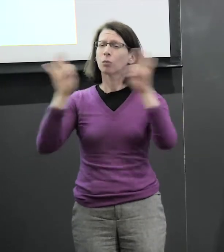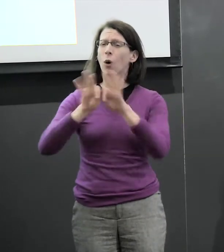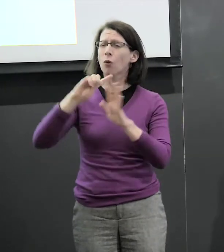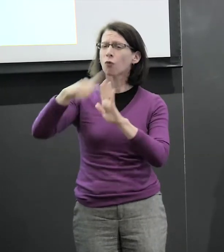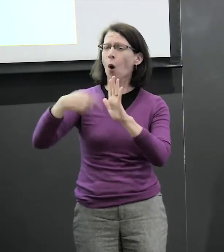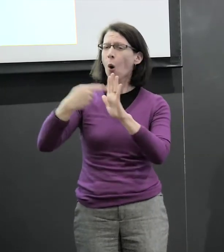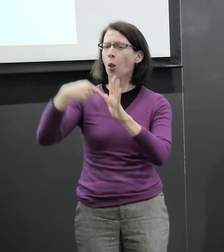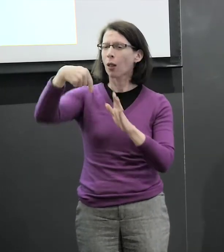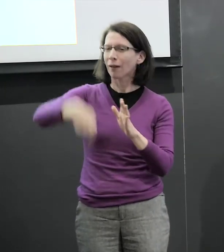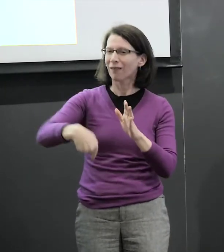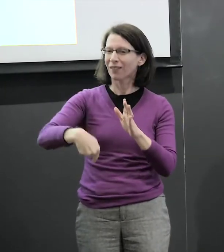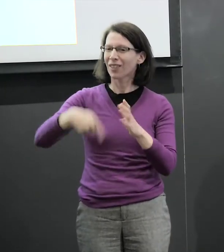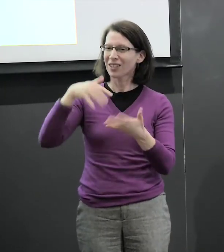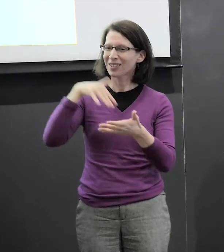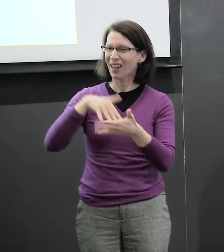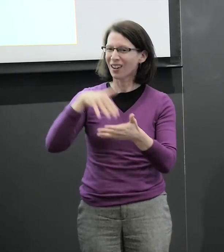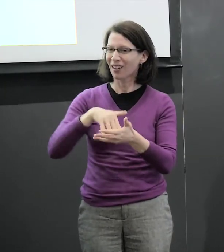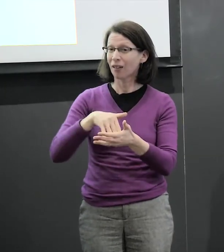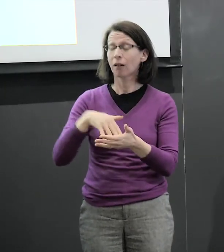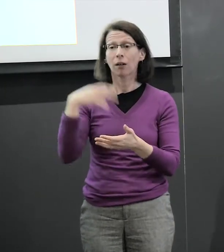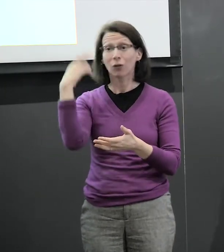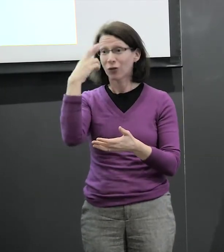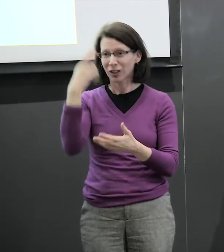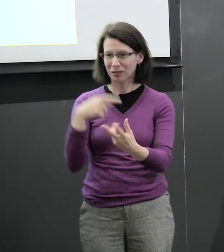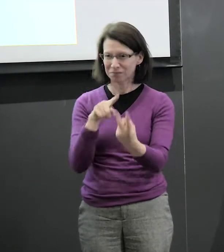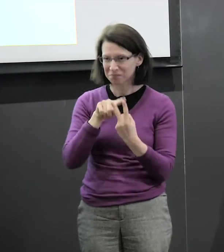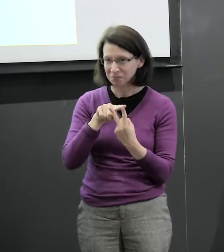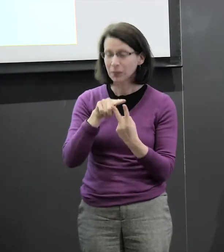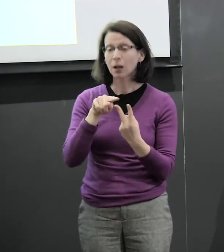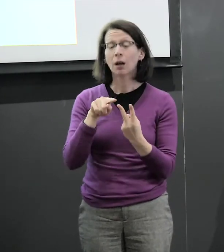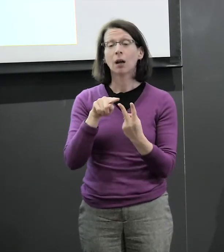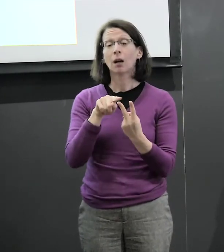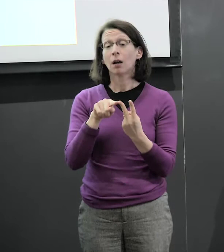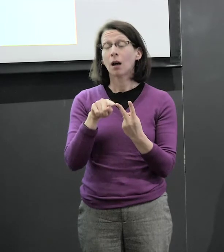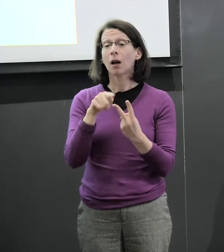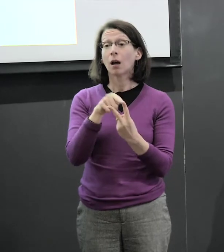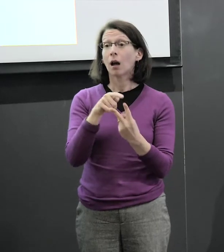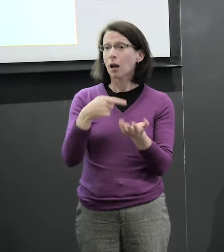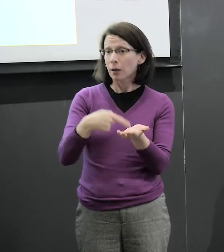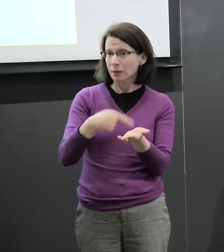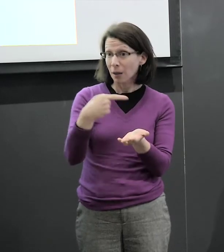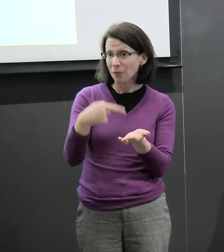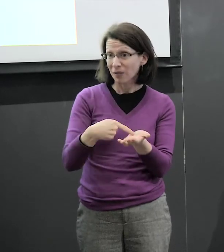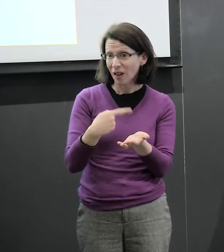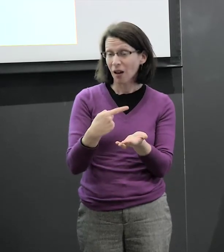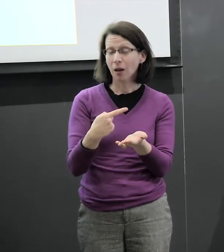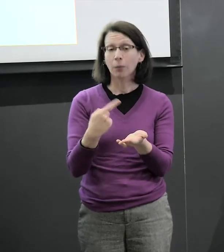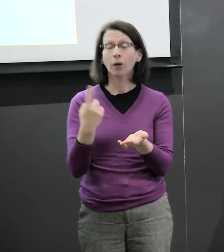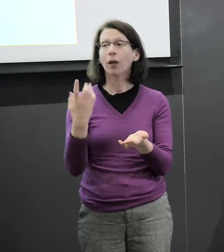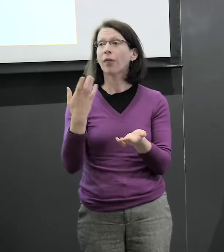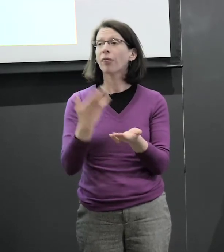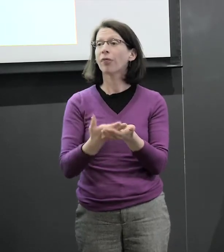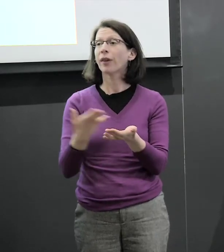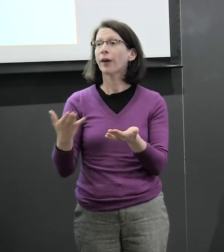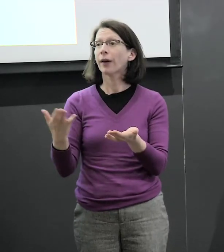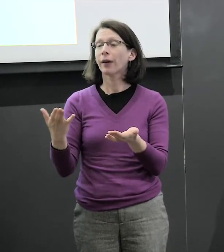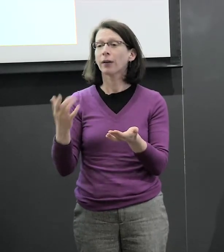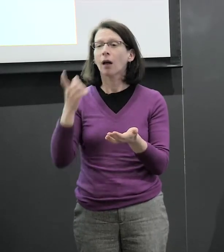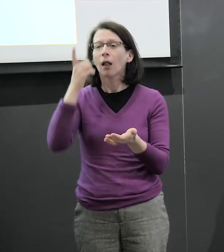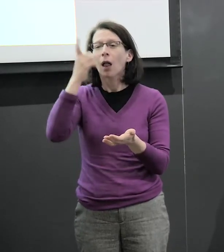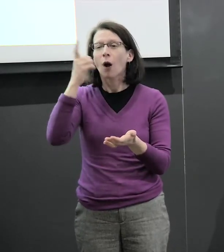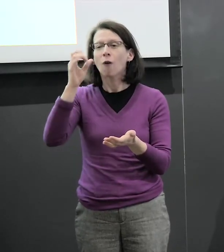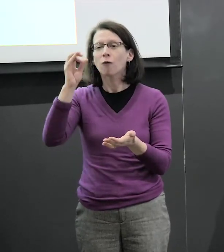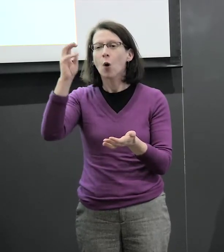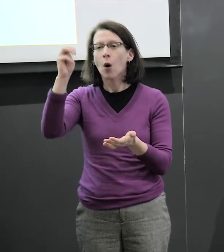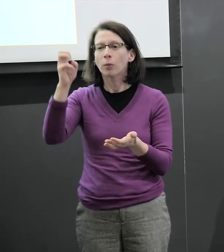reasons. Sometimes they make explicit and visible the logical